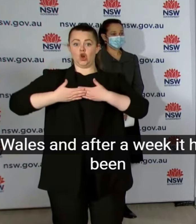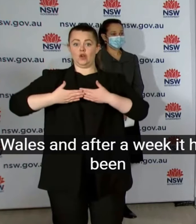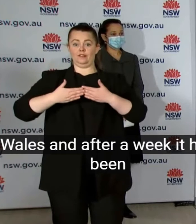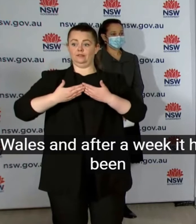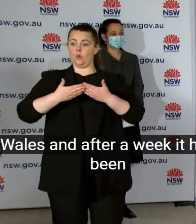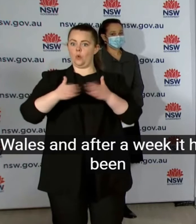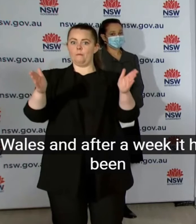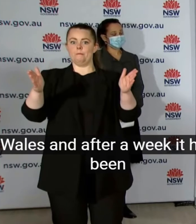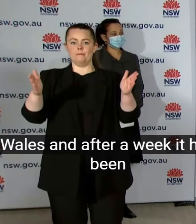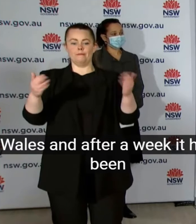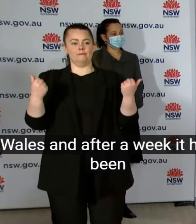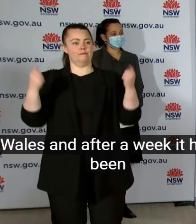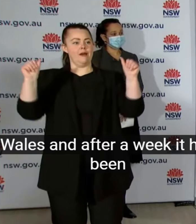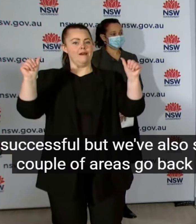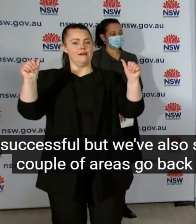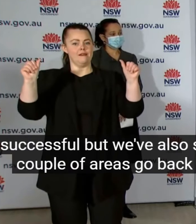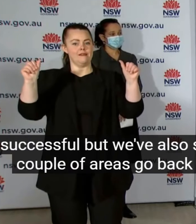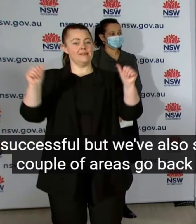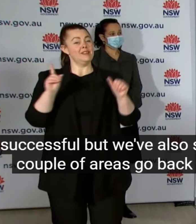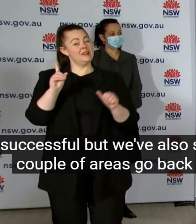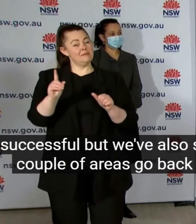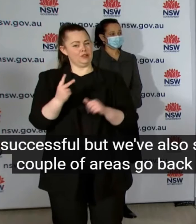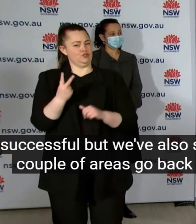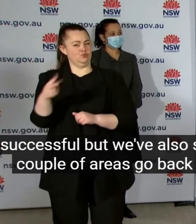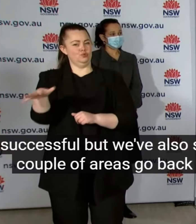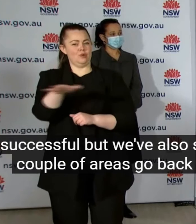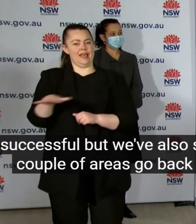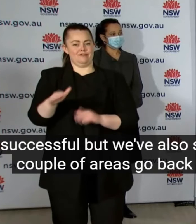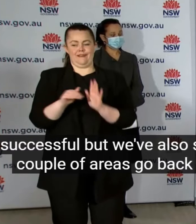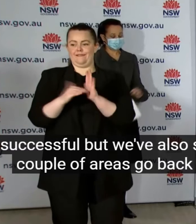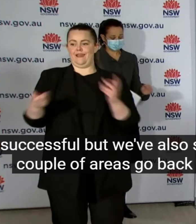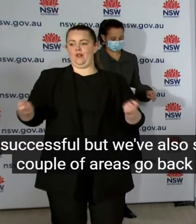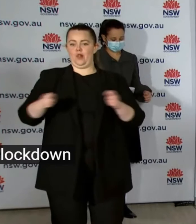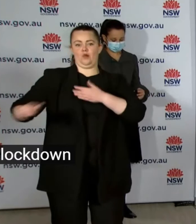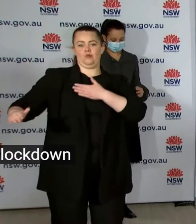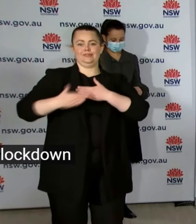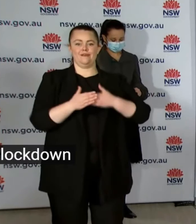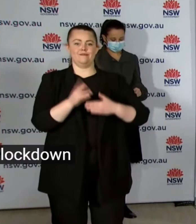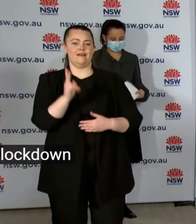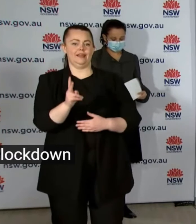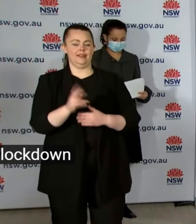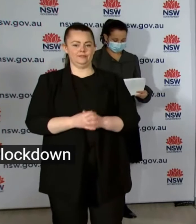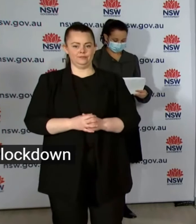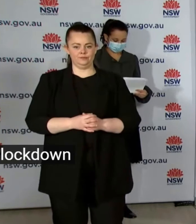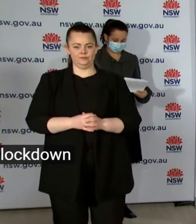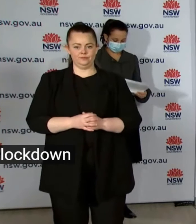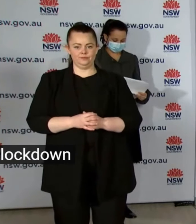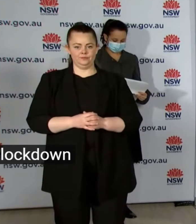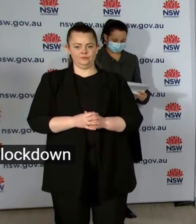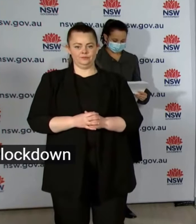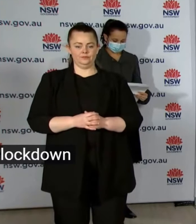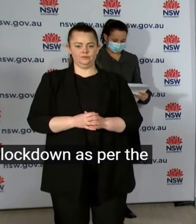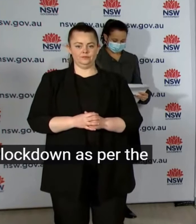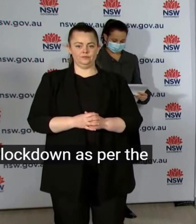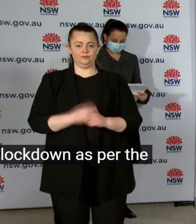has been successful, but we've also seen a couple of areas go back into lockdown as per the criteria that we set. We also indicated that on a weekly